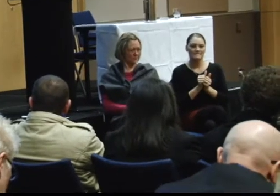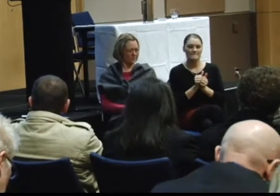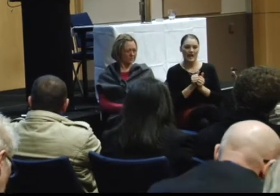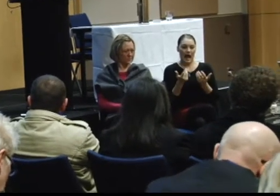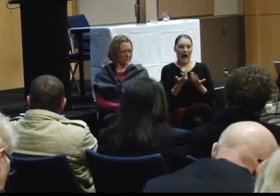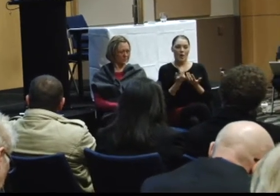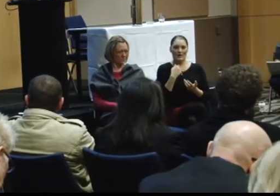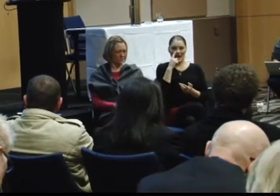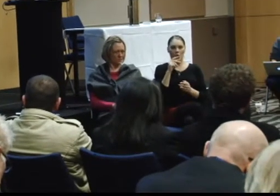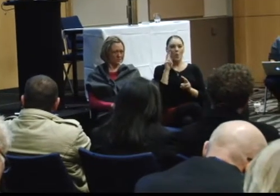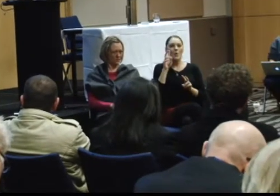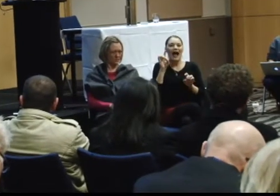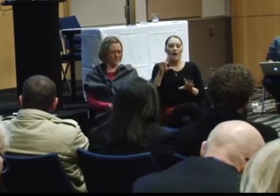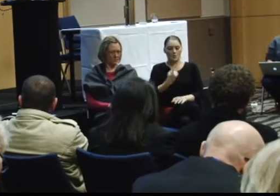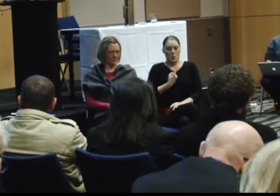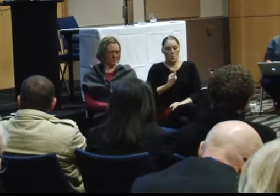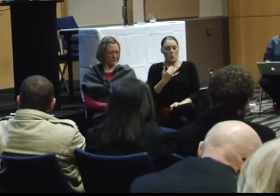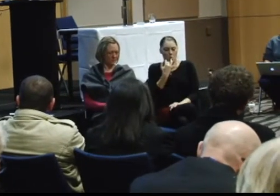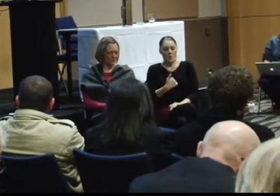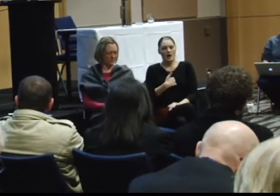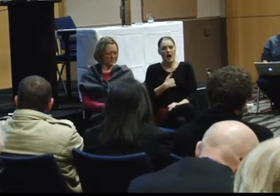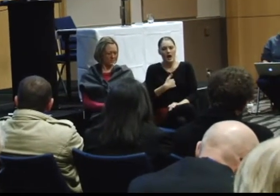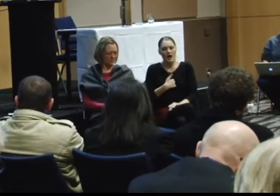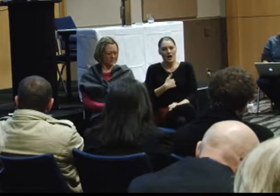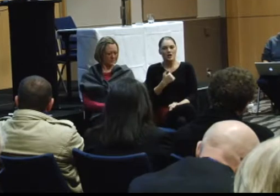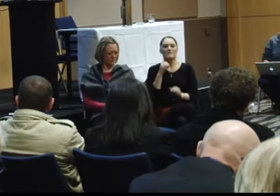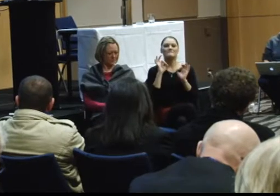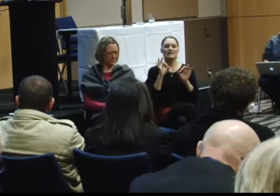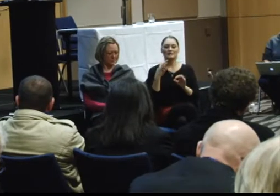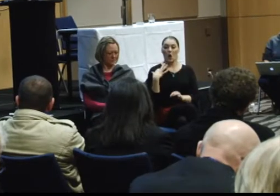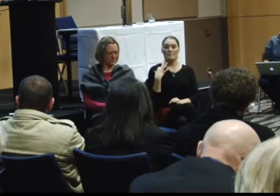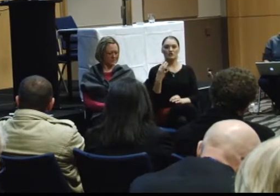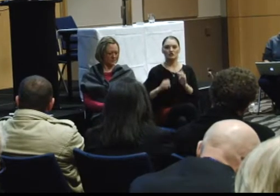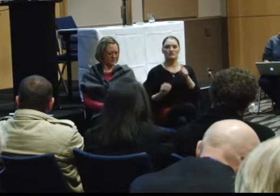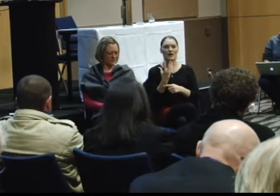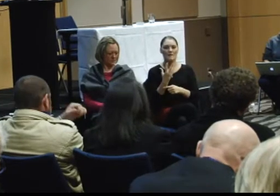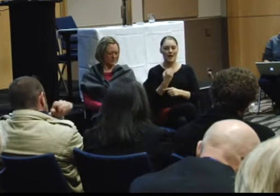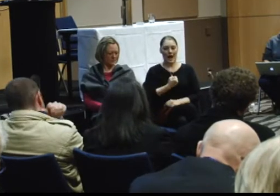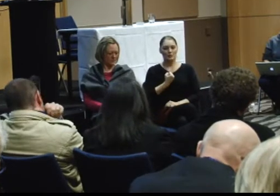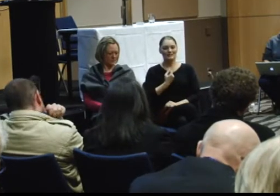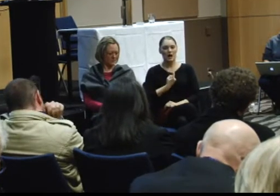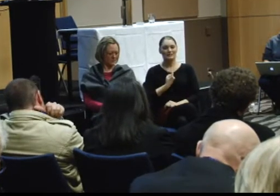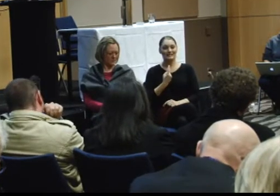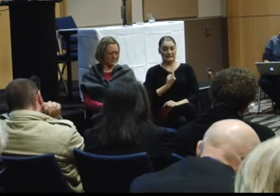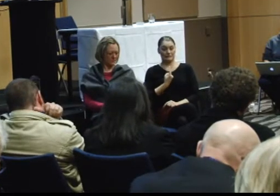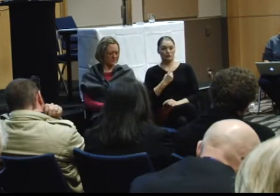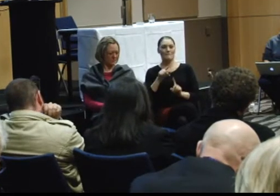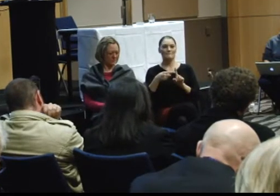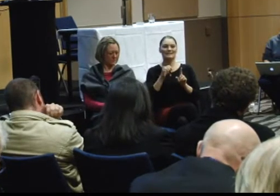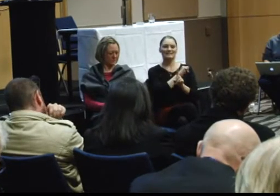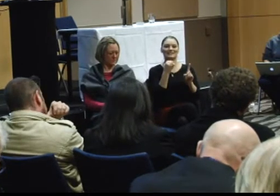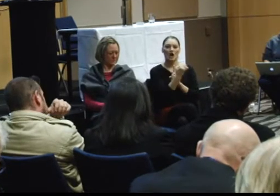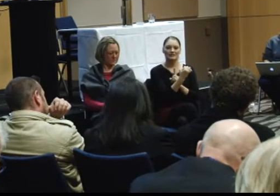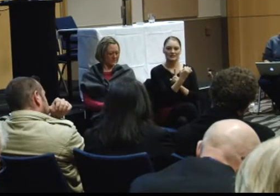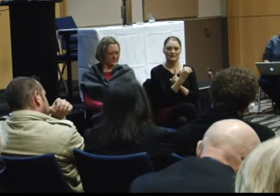account for who we are. And it's a fantastic opportunity for us to develop as individuals and as a society. And it's a wonderful